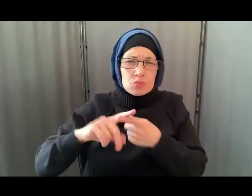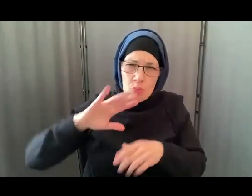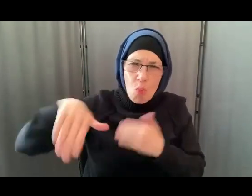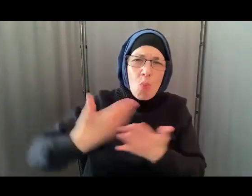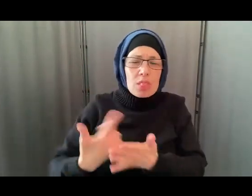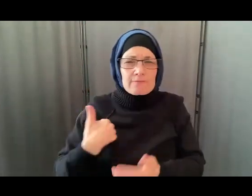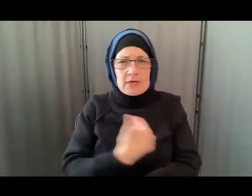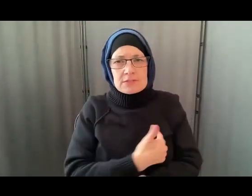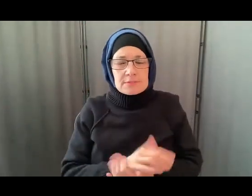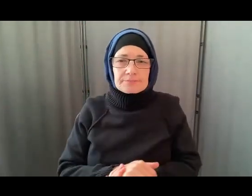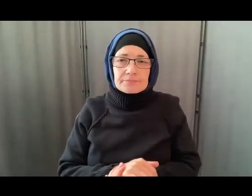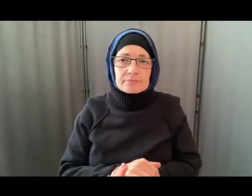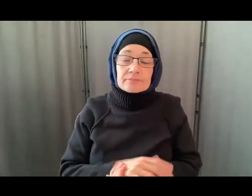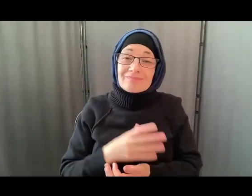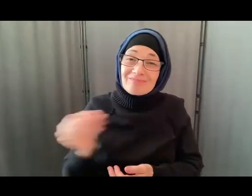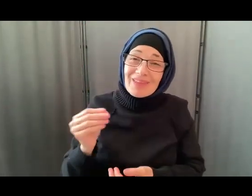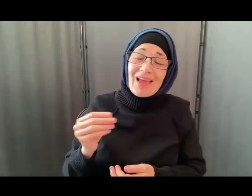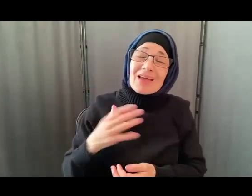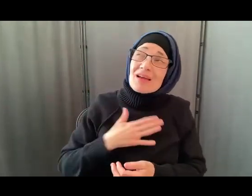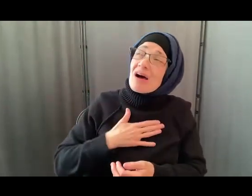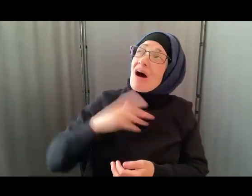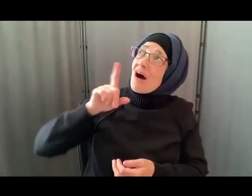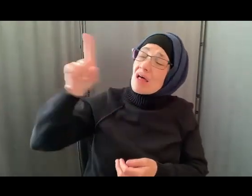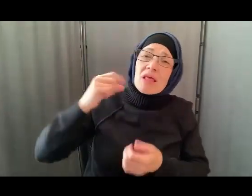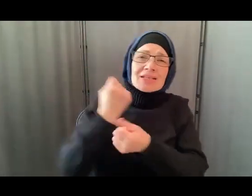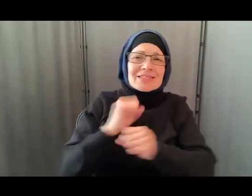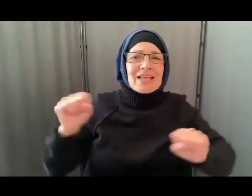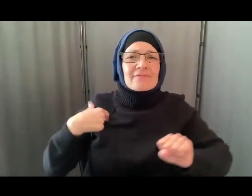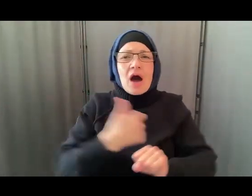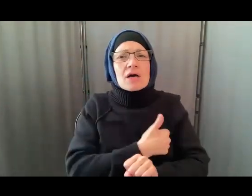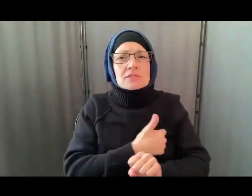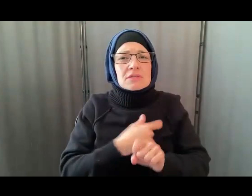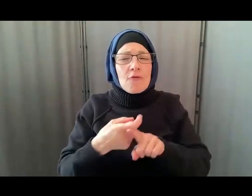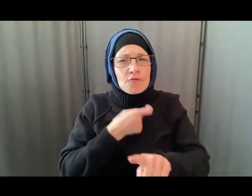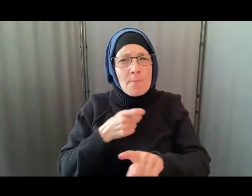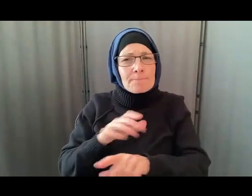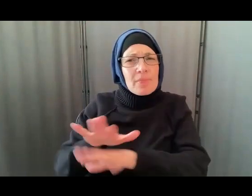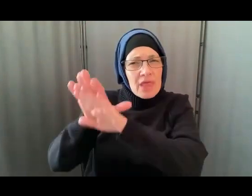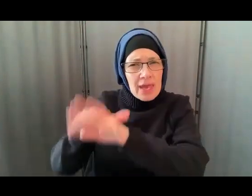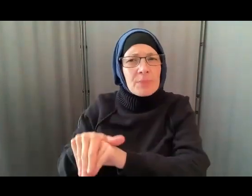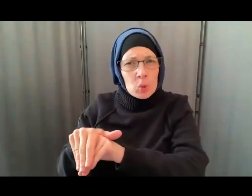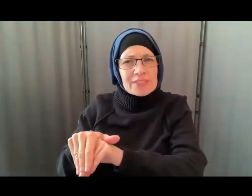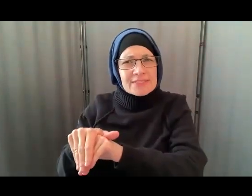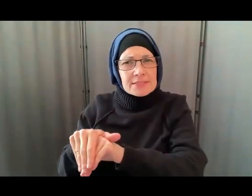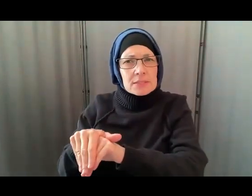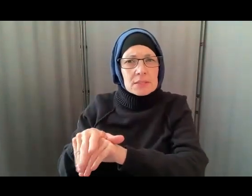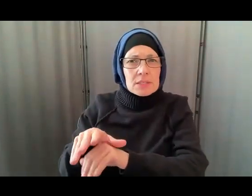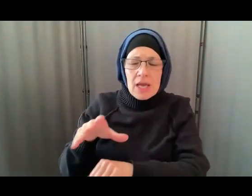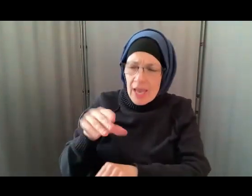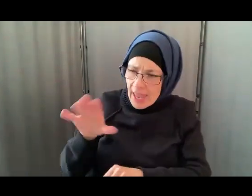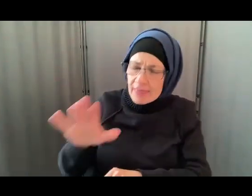And may Allah save us from the fate of the hypocrites and the